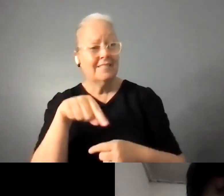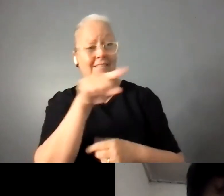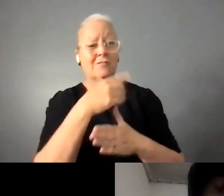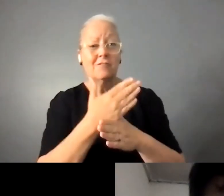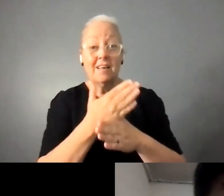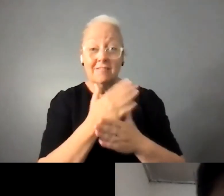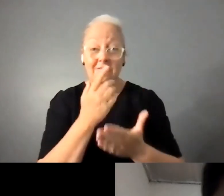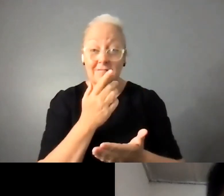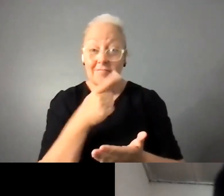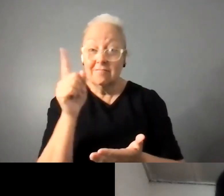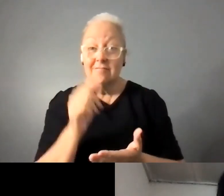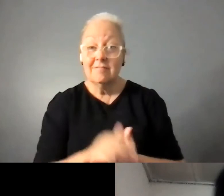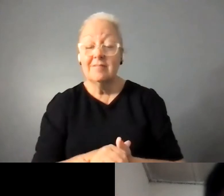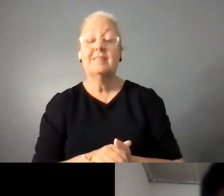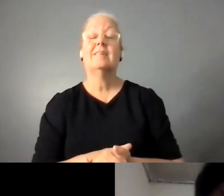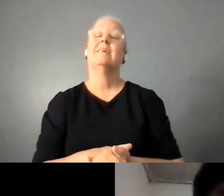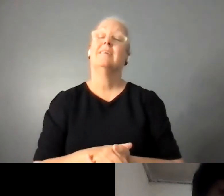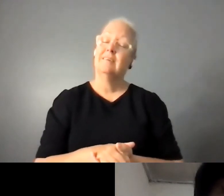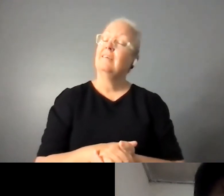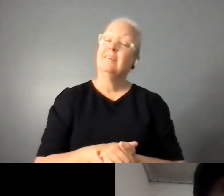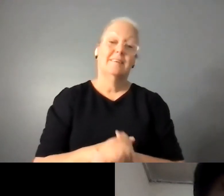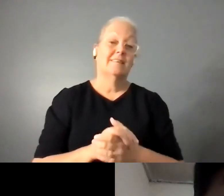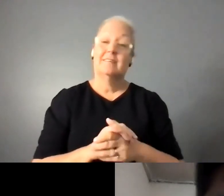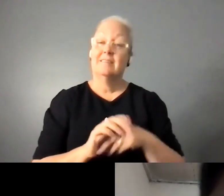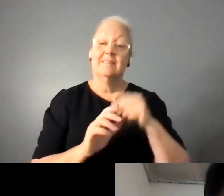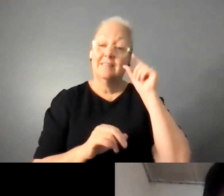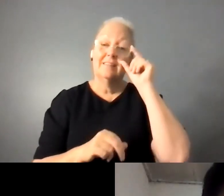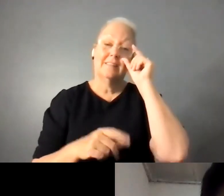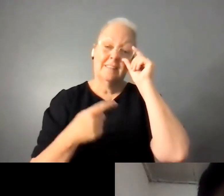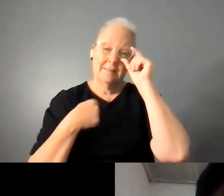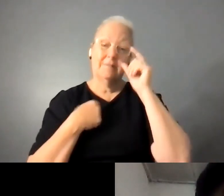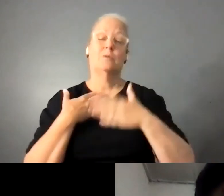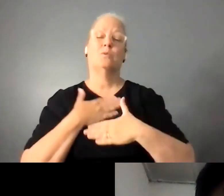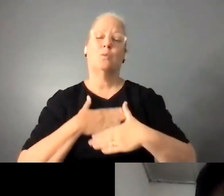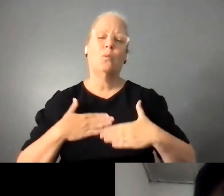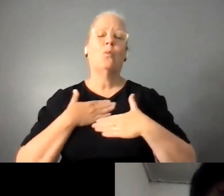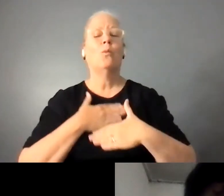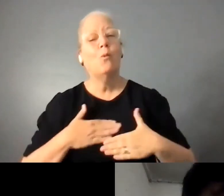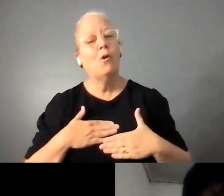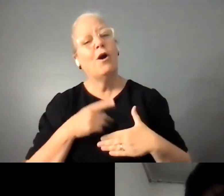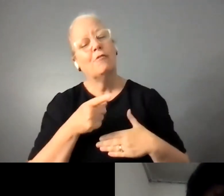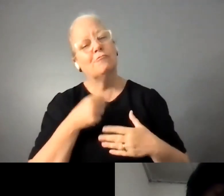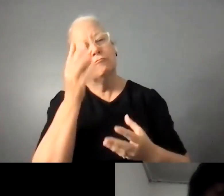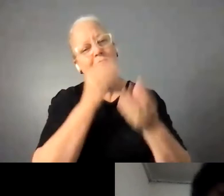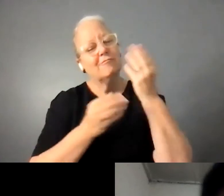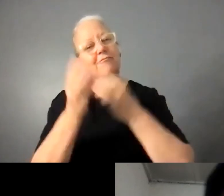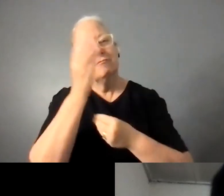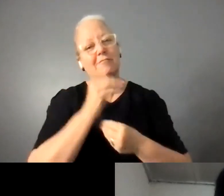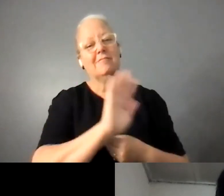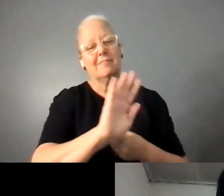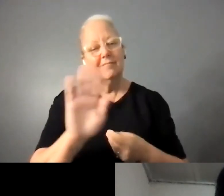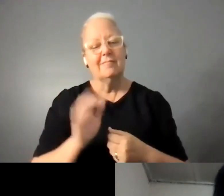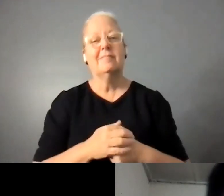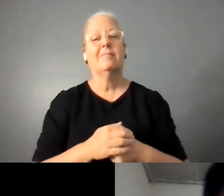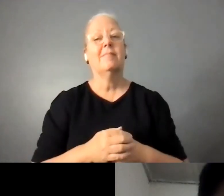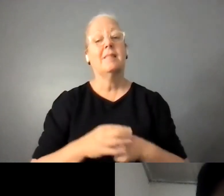Indeed, I just love what she said. It's been very enriching. The rest of the panelists have shown us